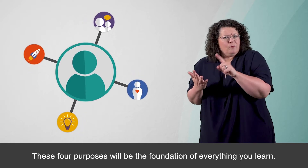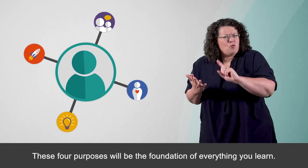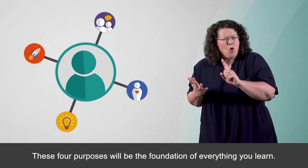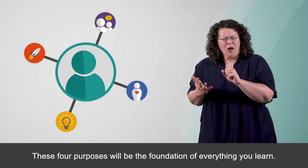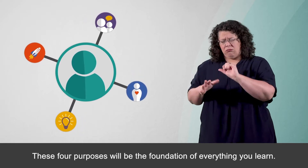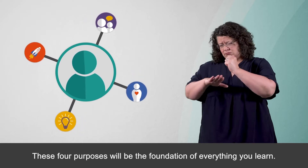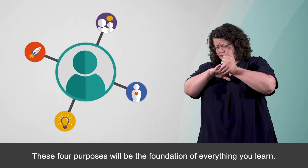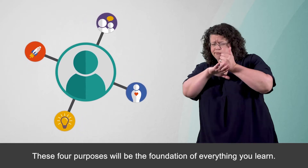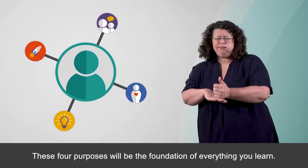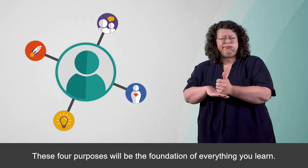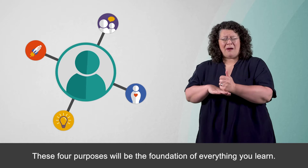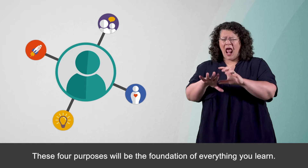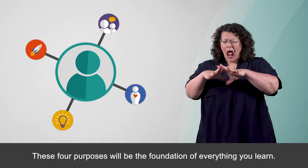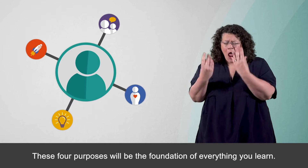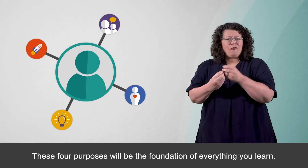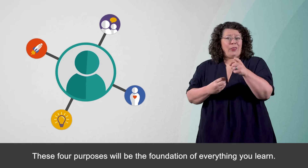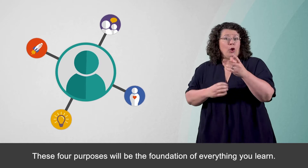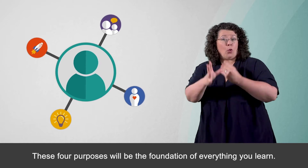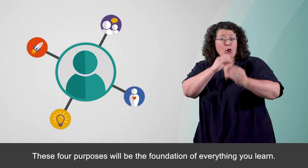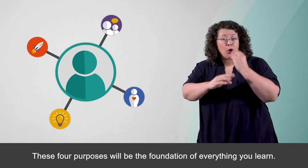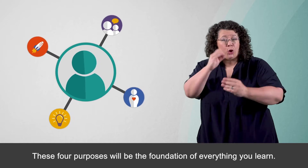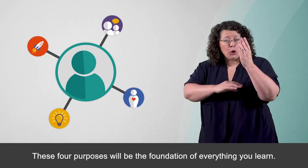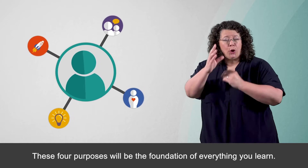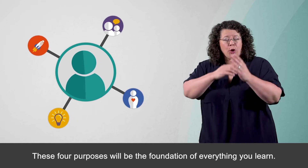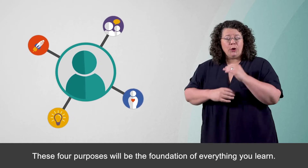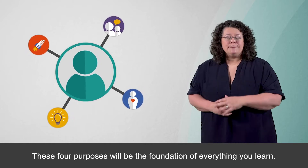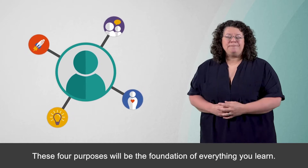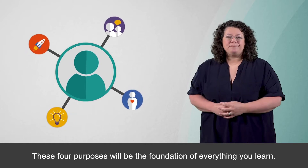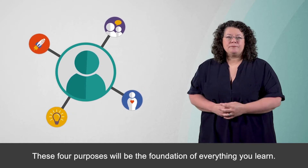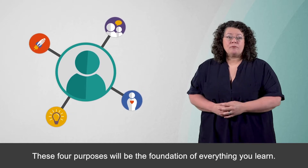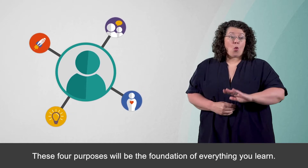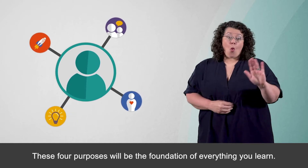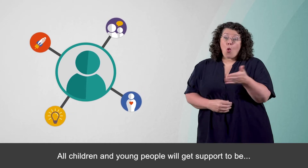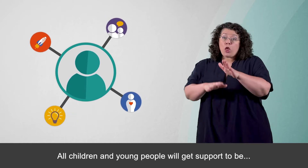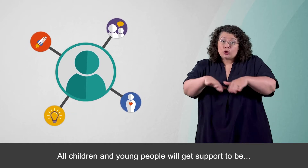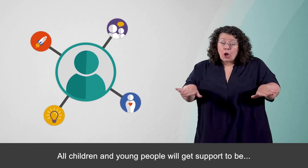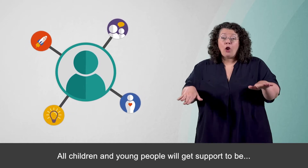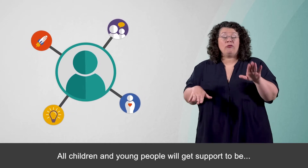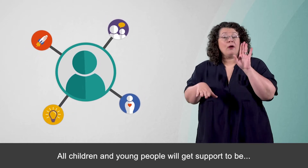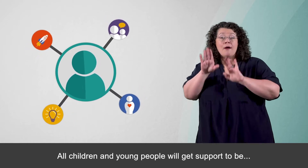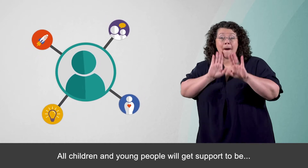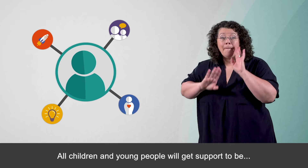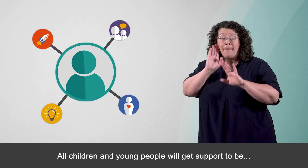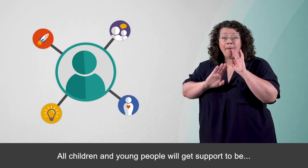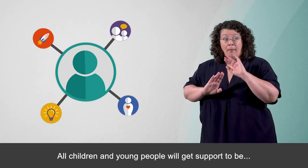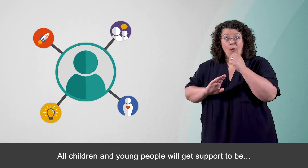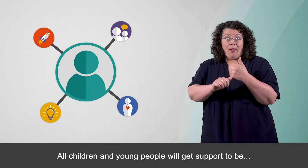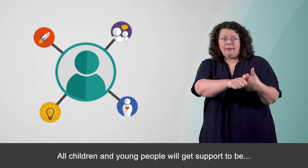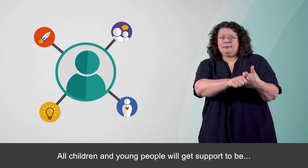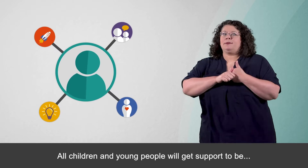These 4 purposes will be the foundation of everything you learn. All children and young people